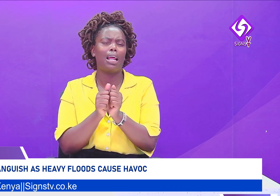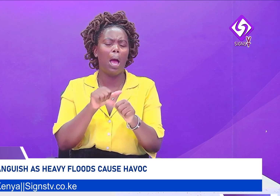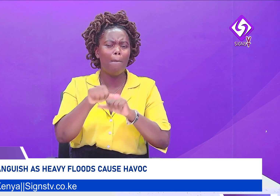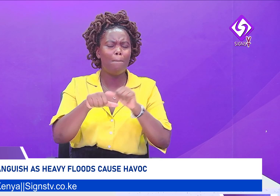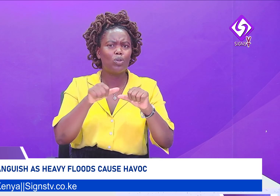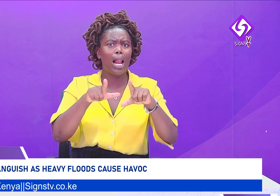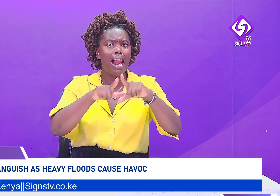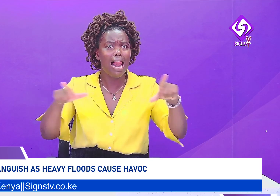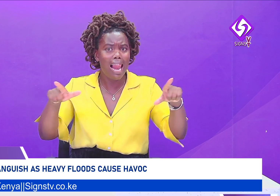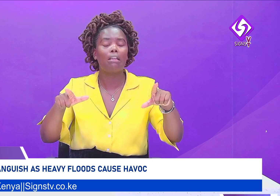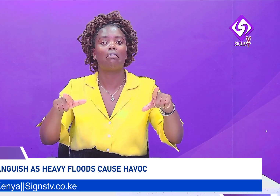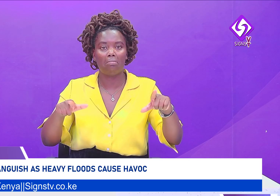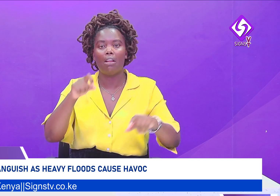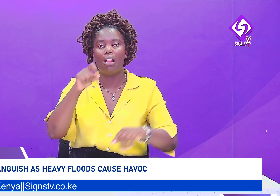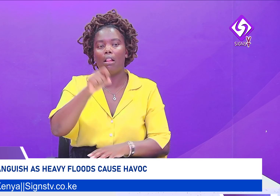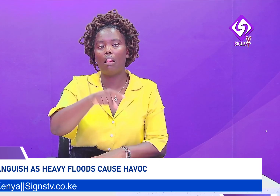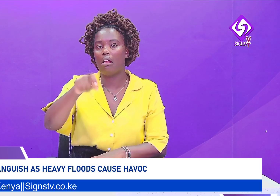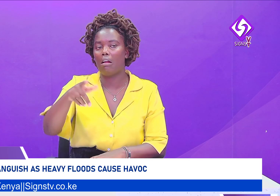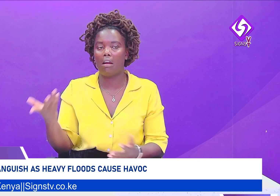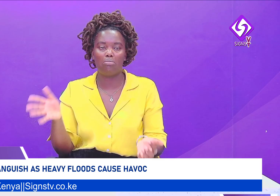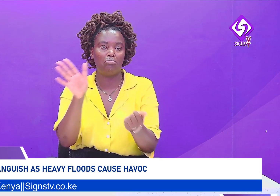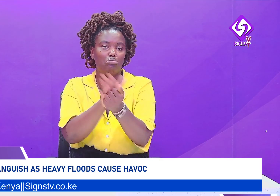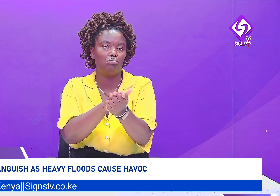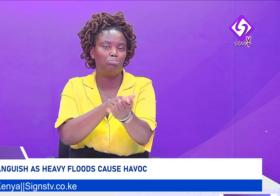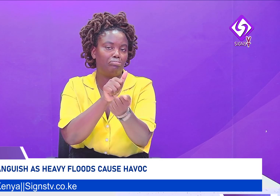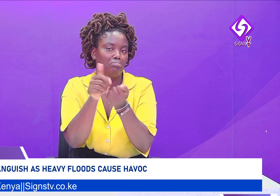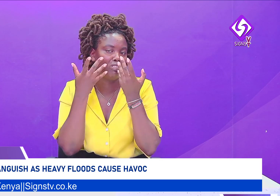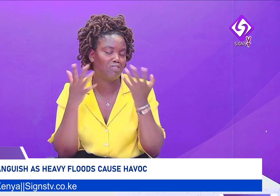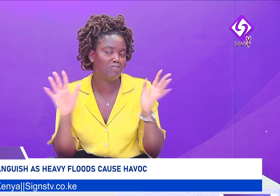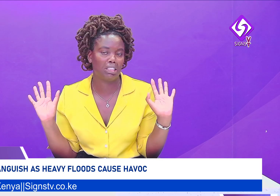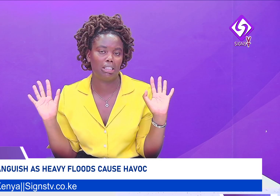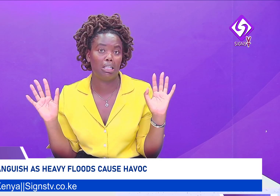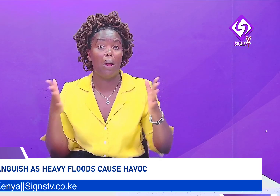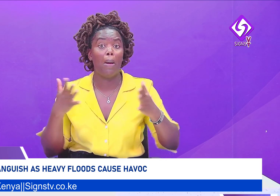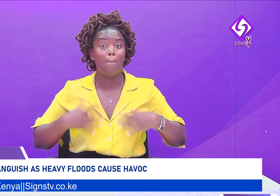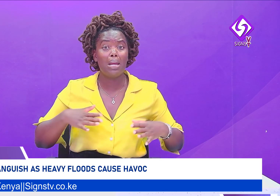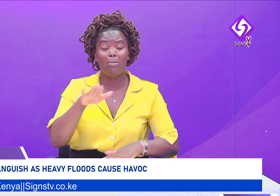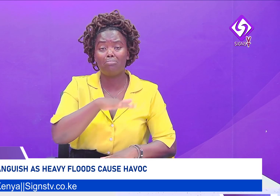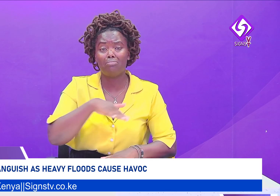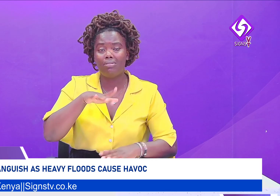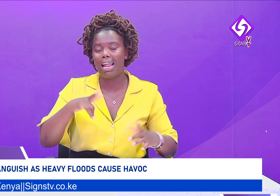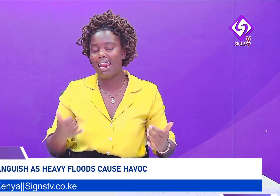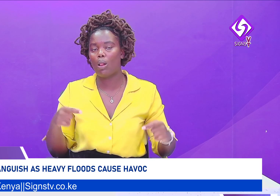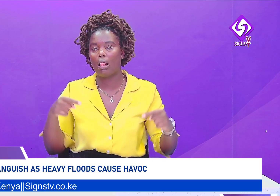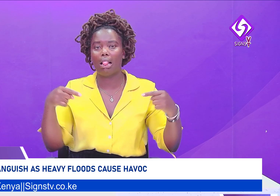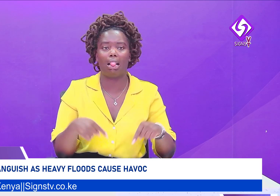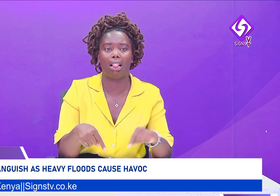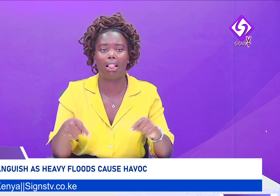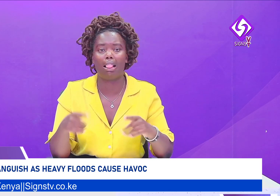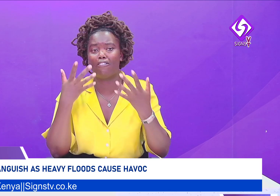Elsewhere, in Nyeri, tens of acres of crops have been destroyed, with residents living